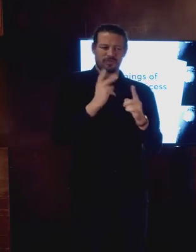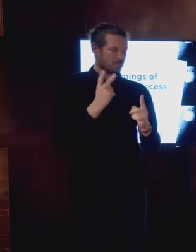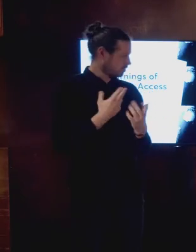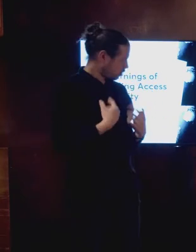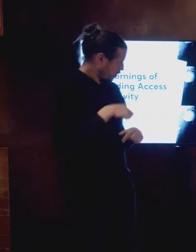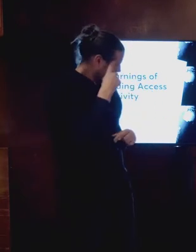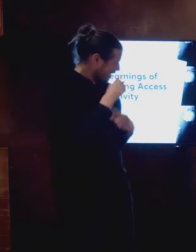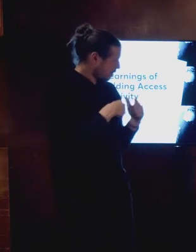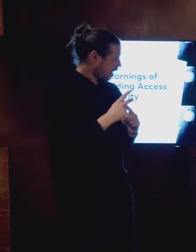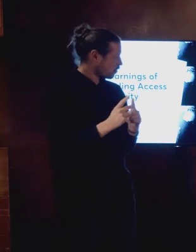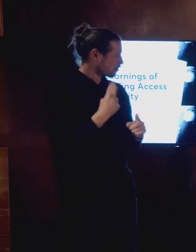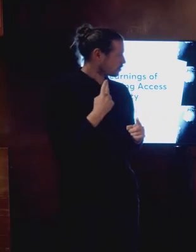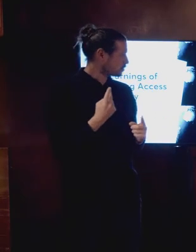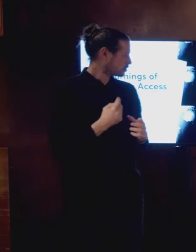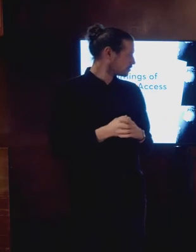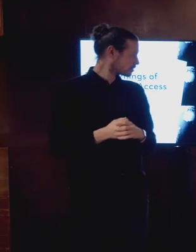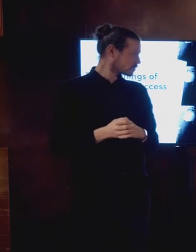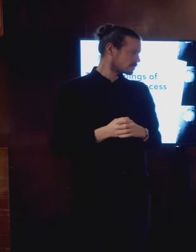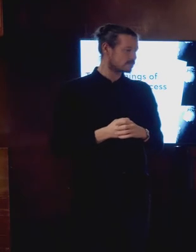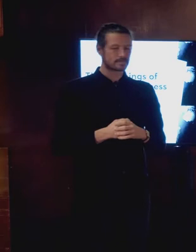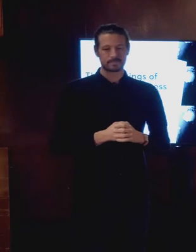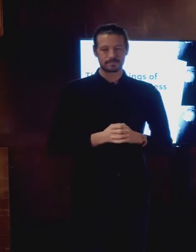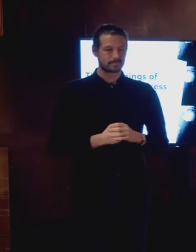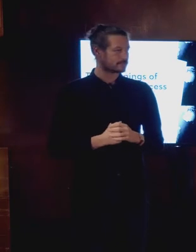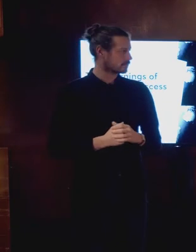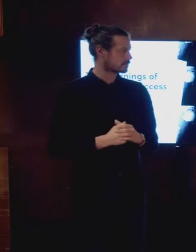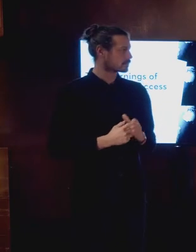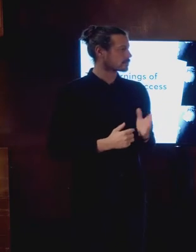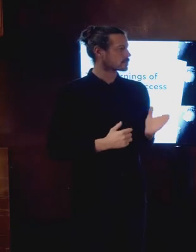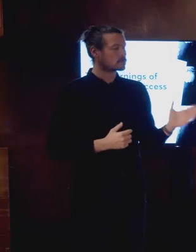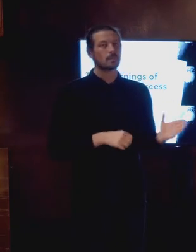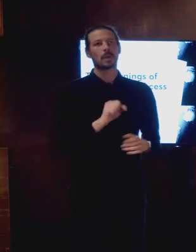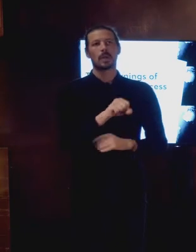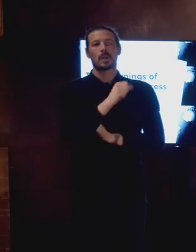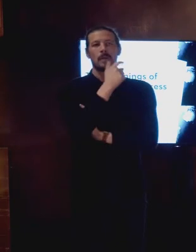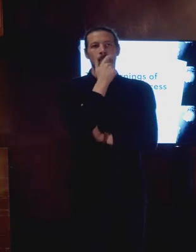and access and inclusion? Yeah, I'm just trying to